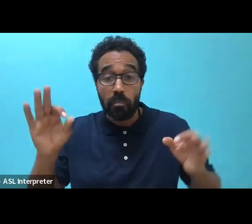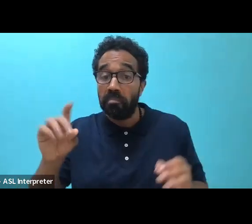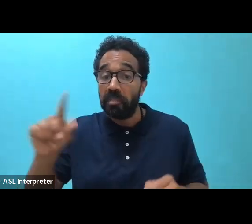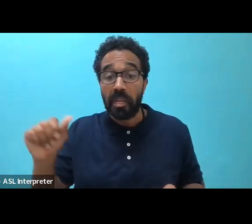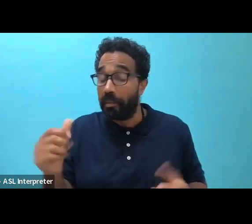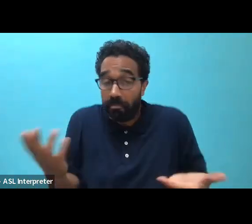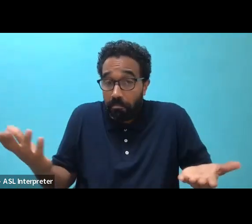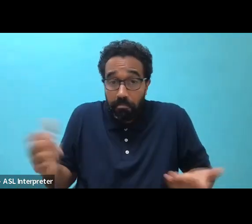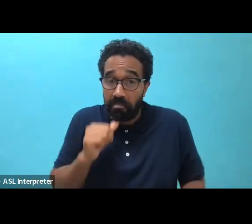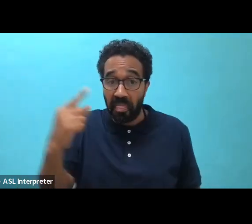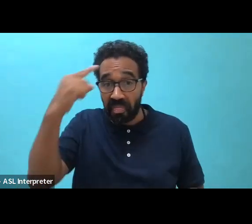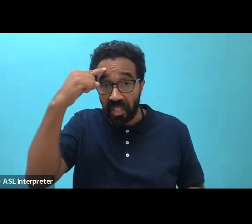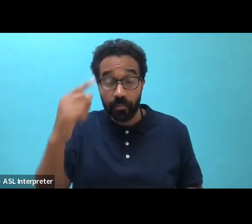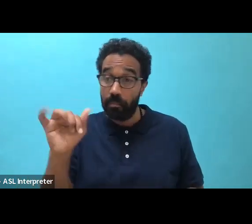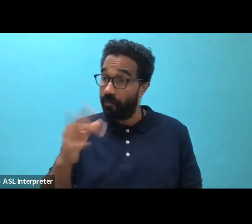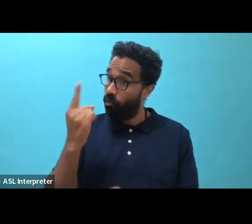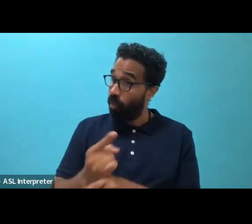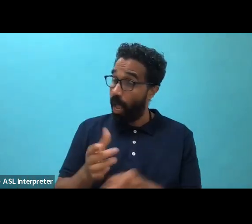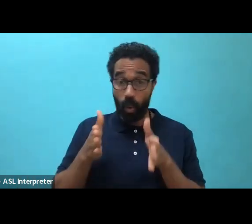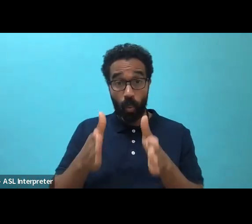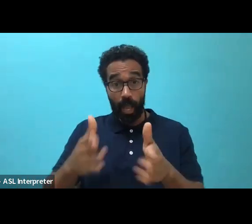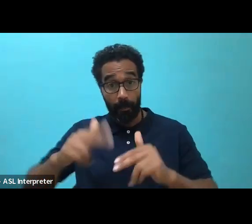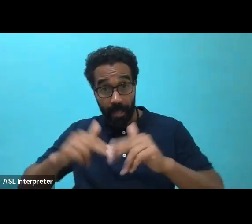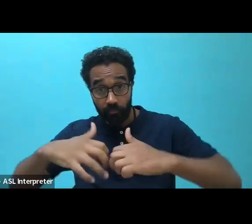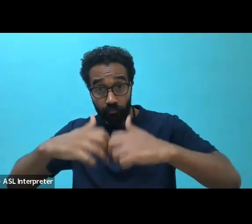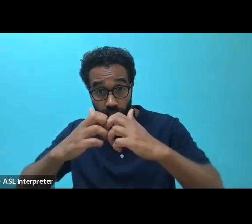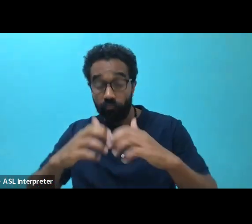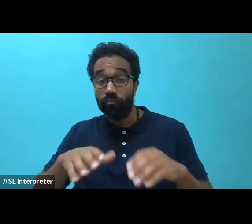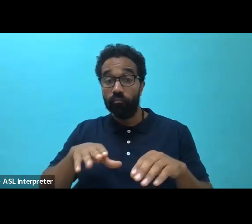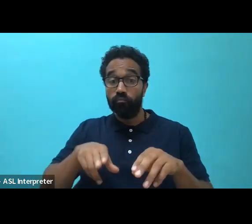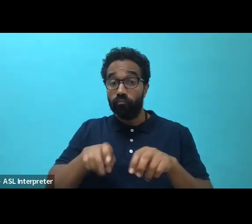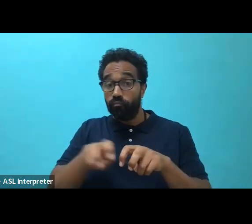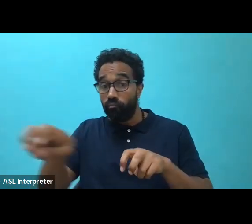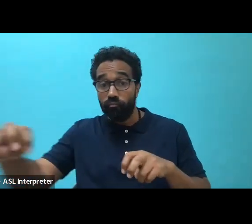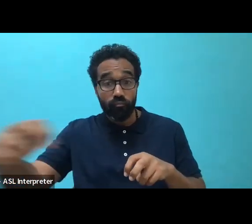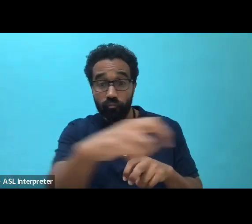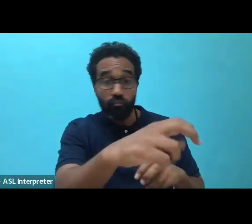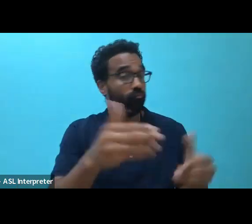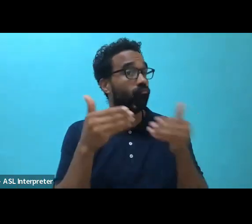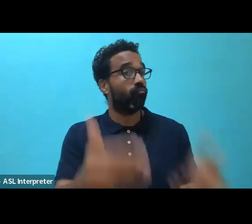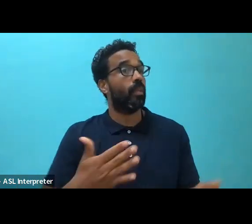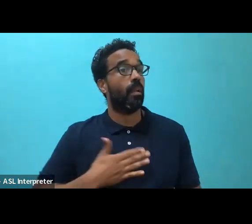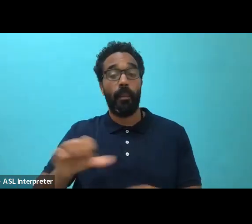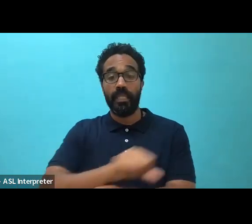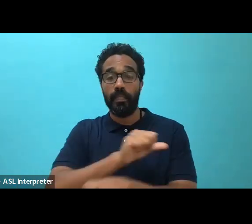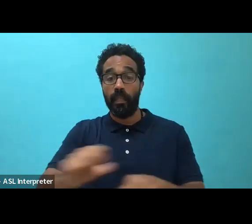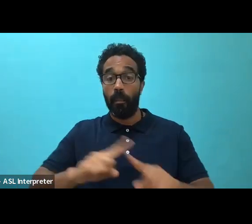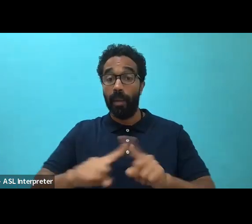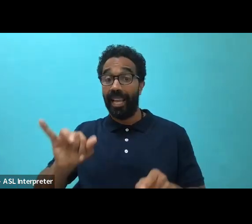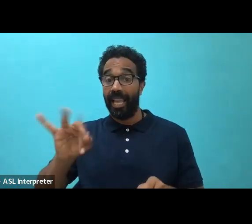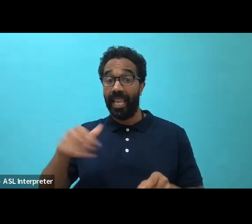it's structured correctly, go in the building and go about their business. If the individual encounters